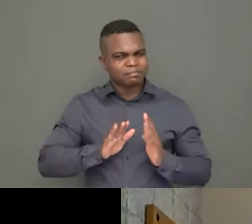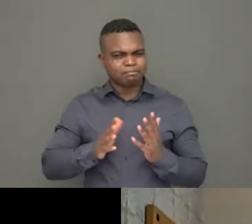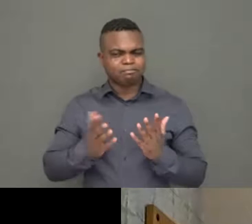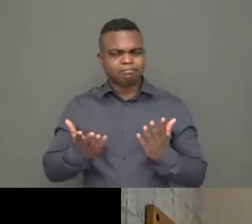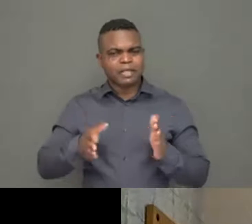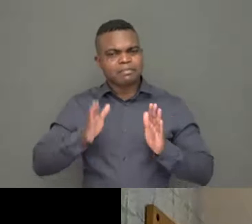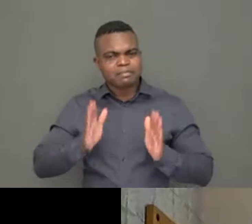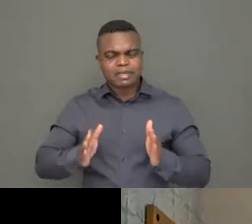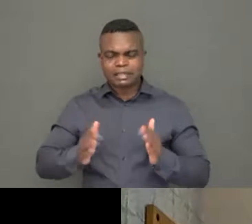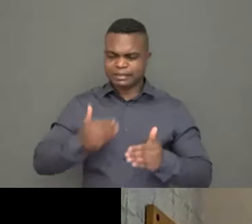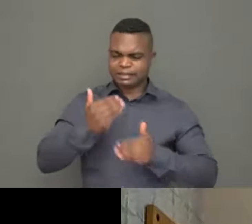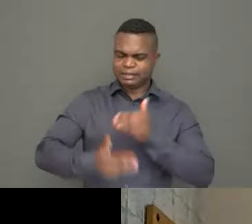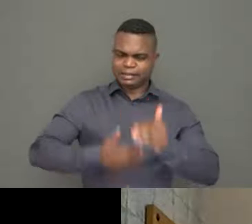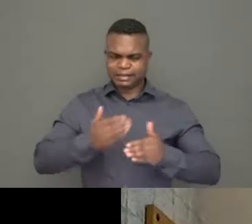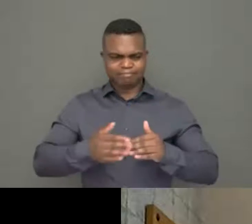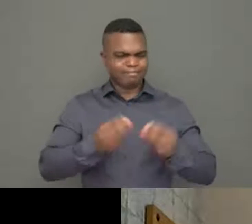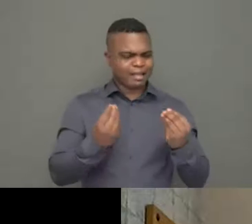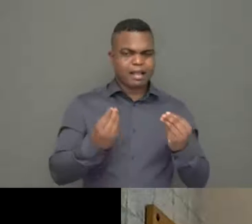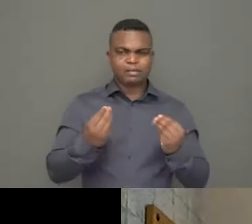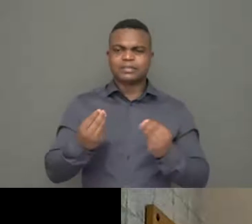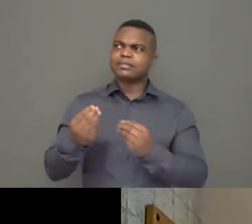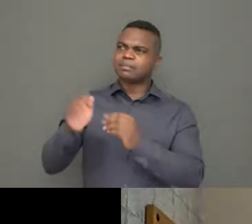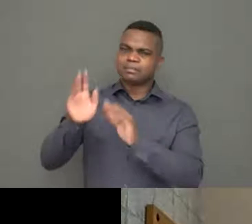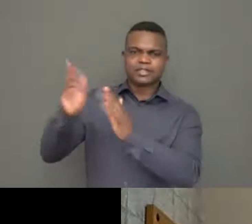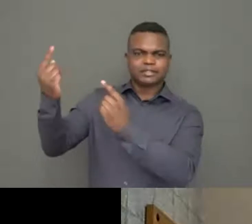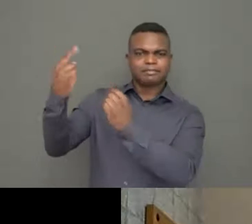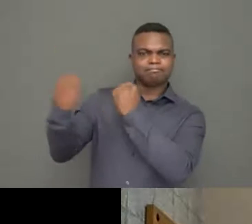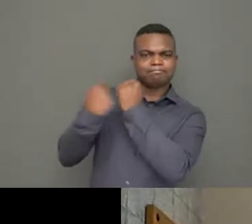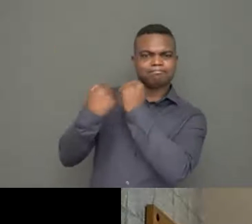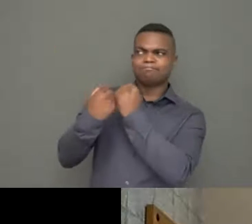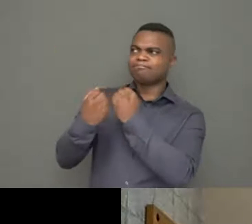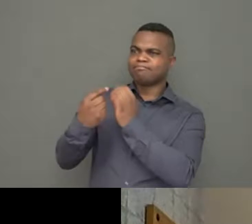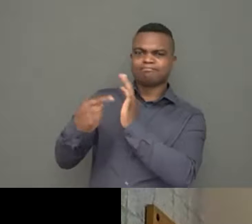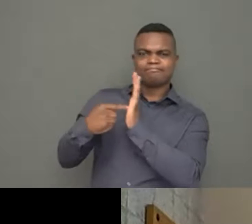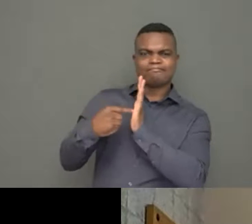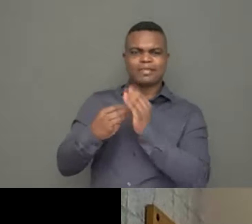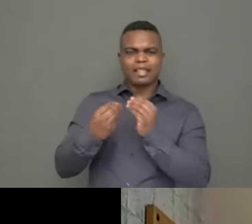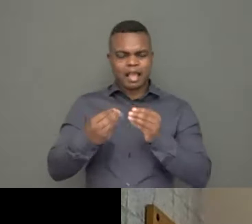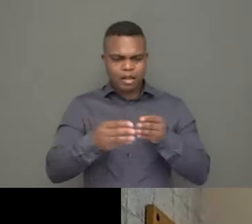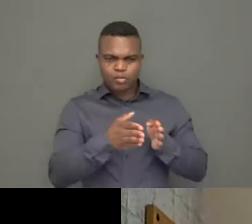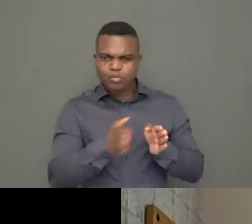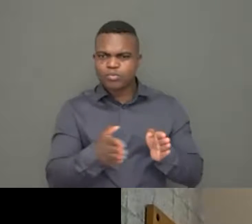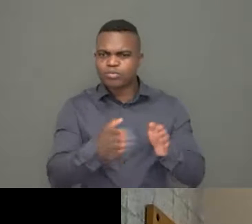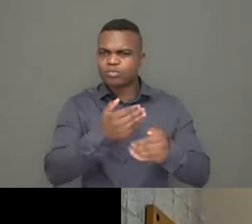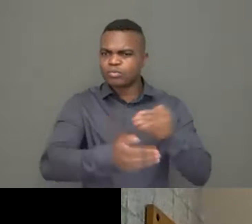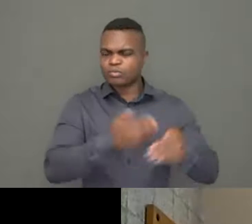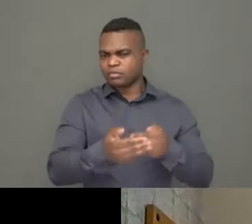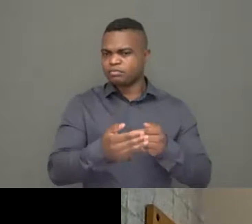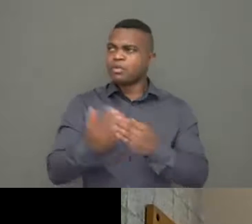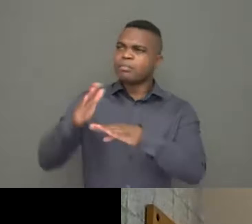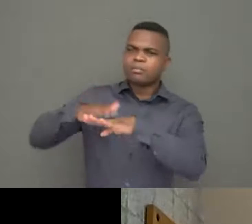that. Yes, and they engaged us in our online trainings, and we've been having online